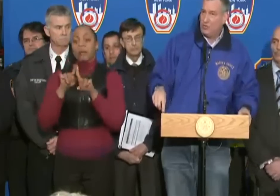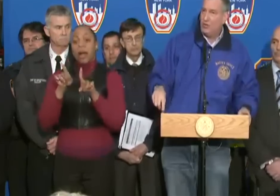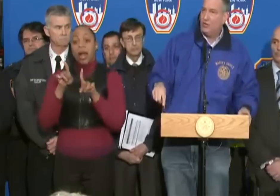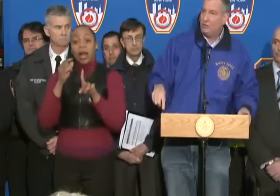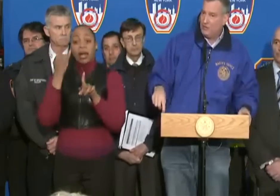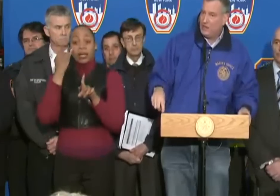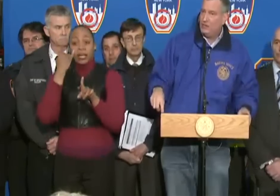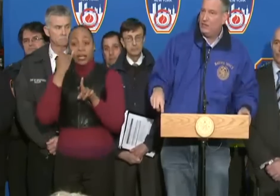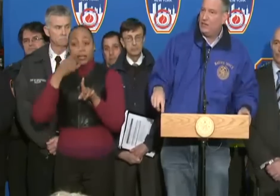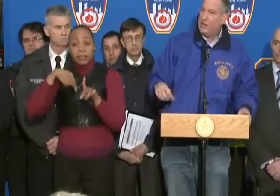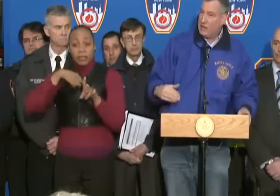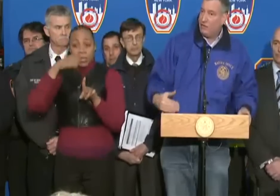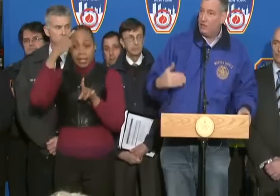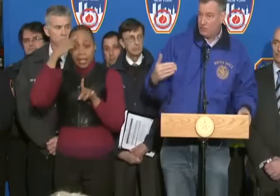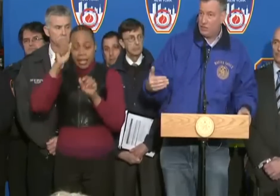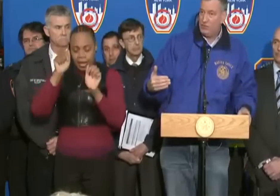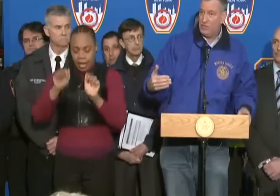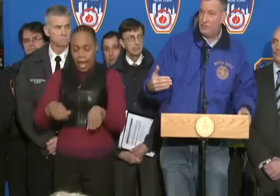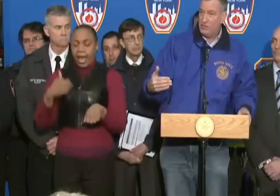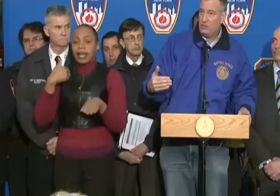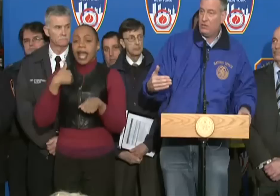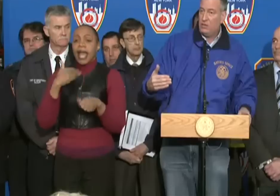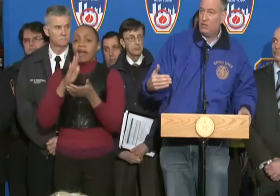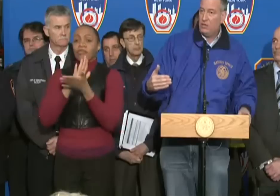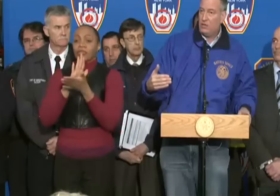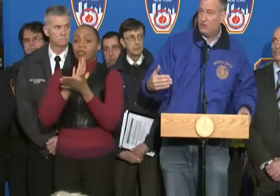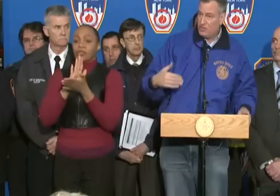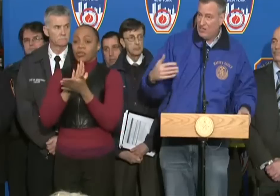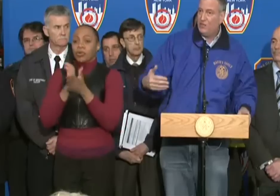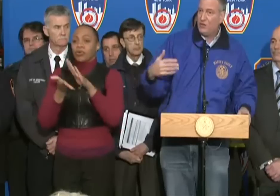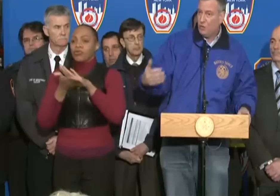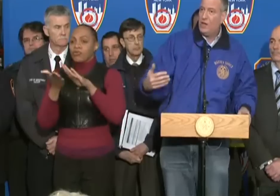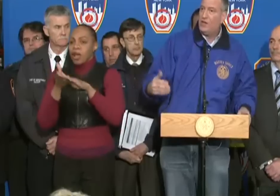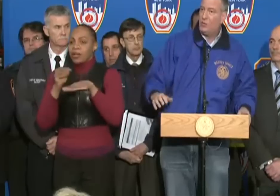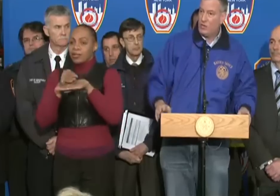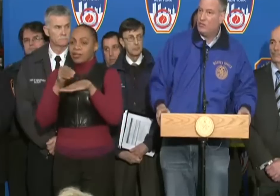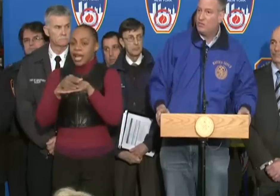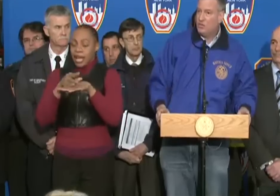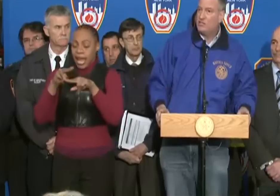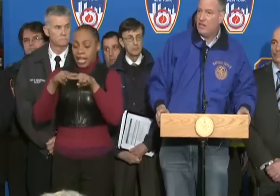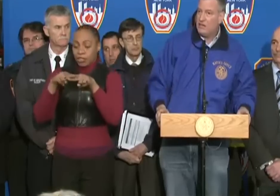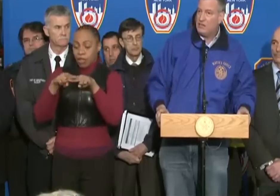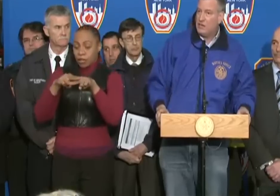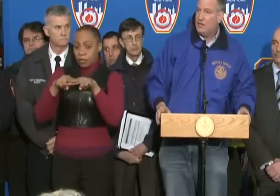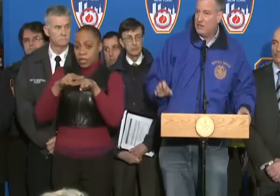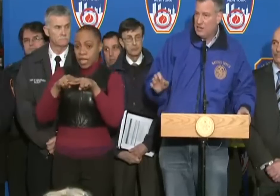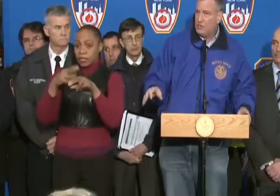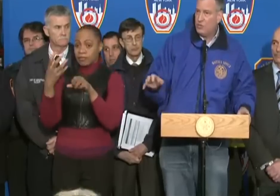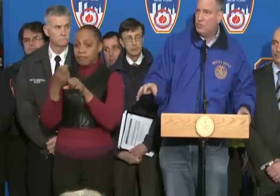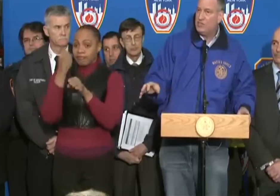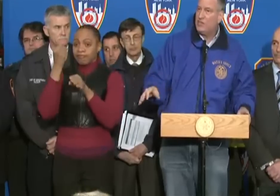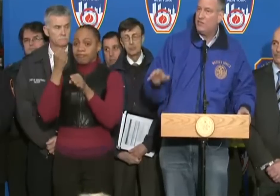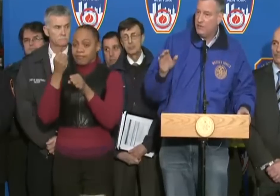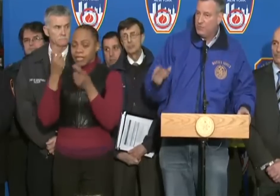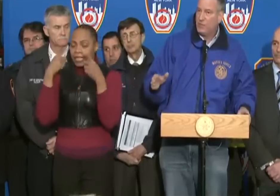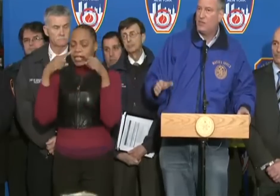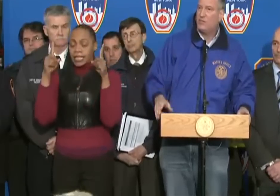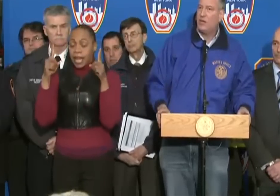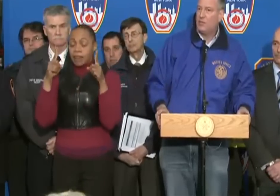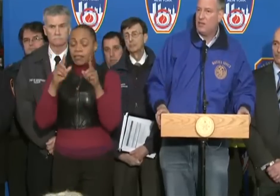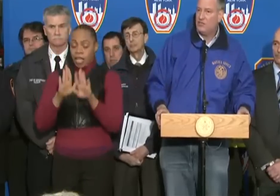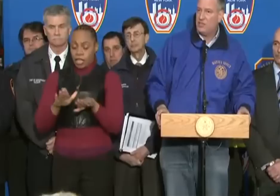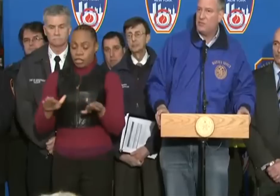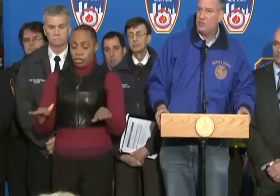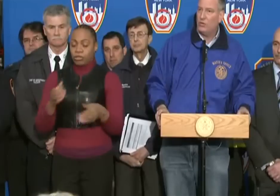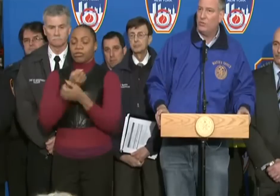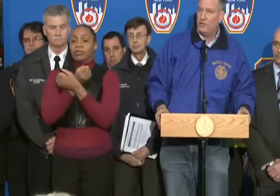get the school day off effectively and have transportation achieved in a way that will give us good attendance and that kids will be safe, it's